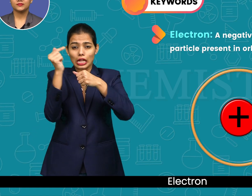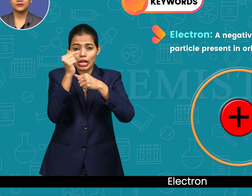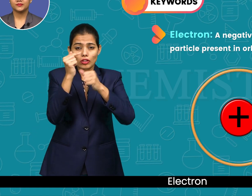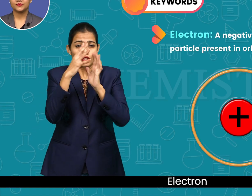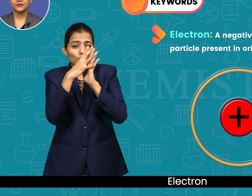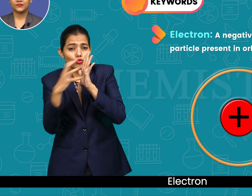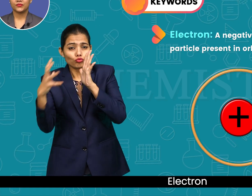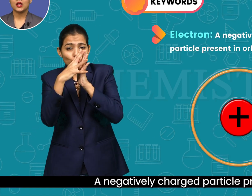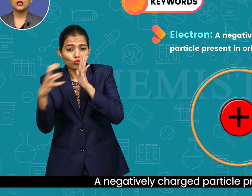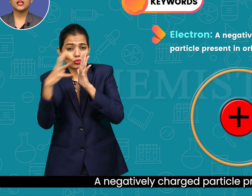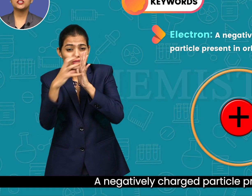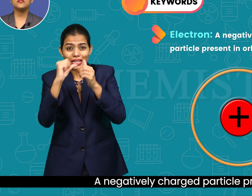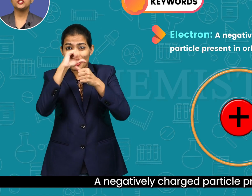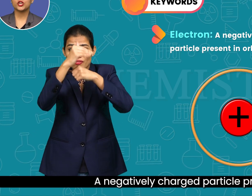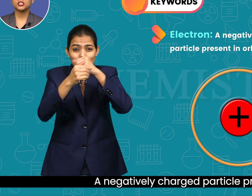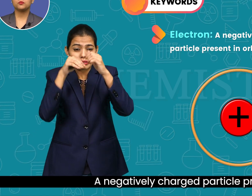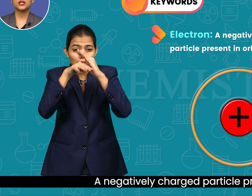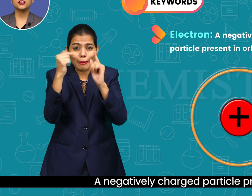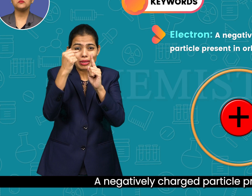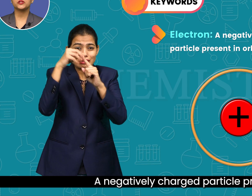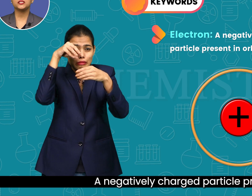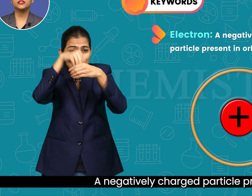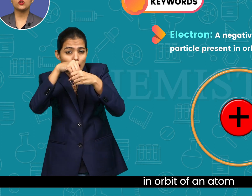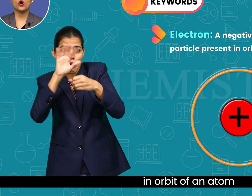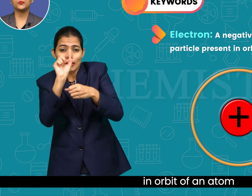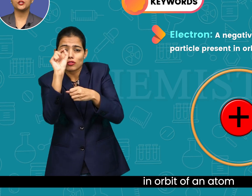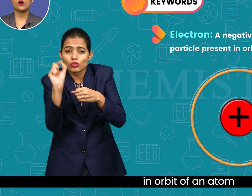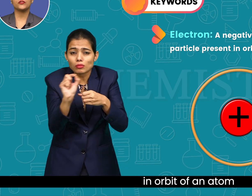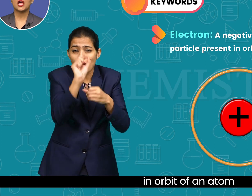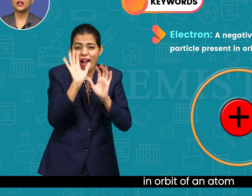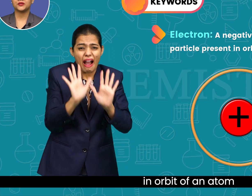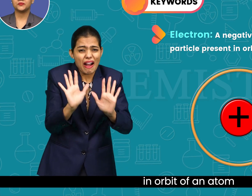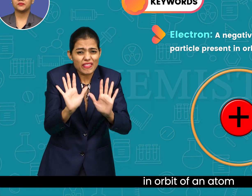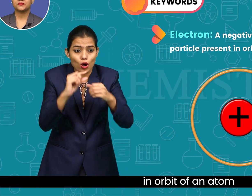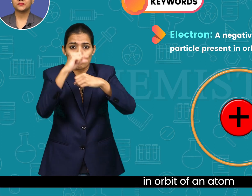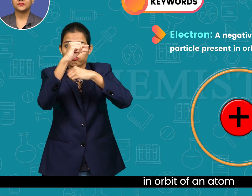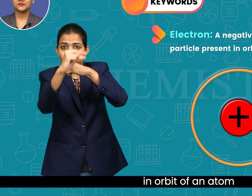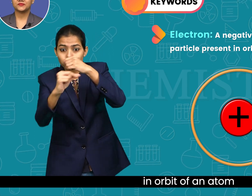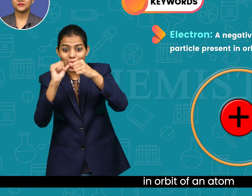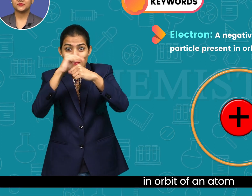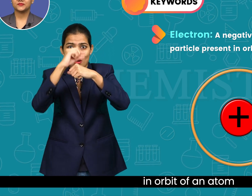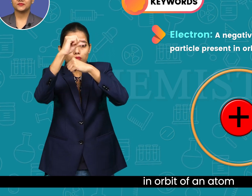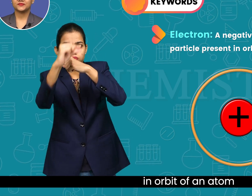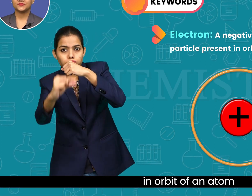electron, a negatively charged particle present in orbit of an atom.